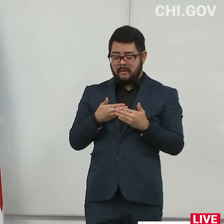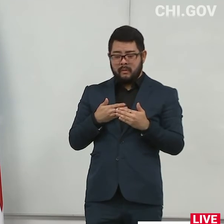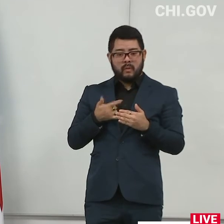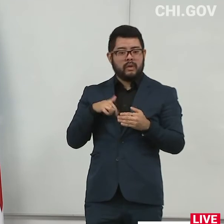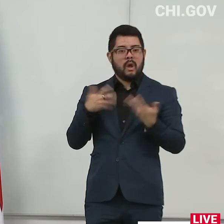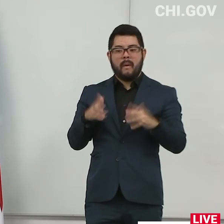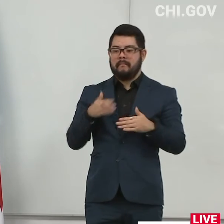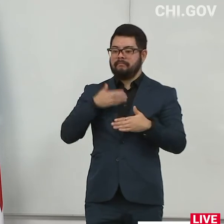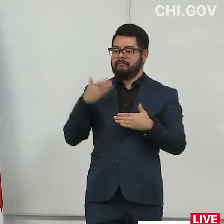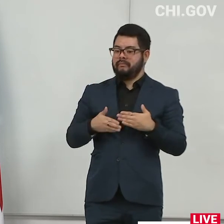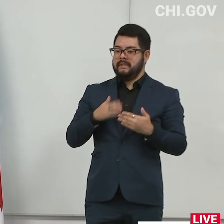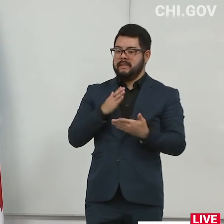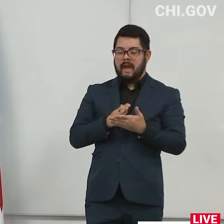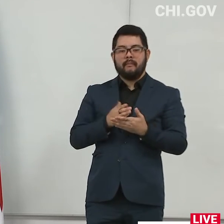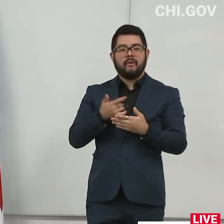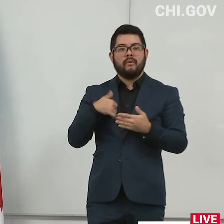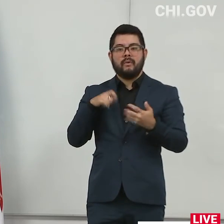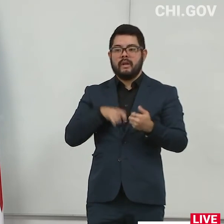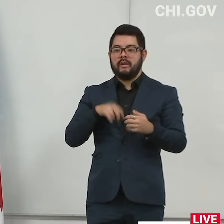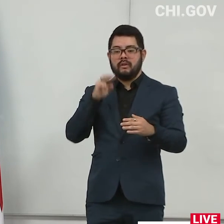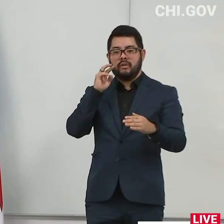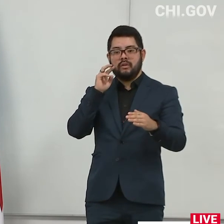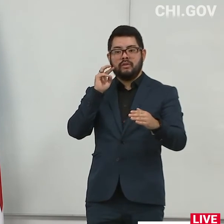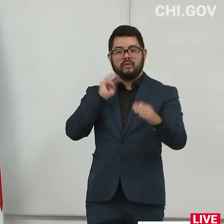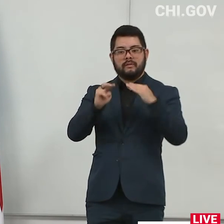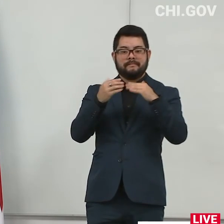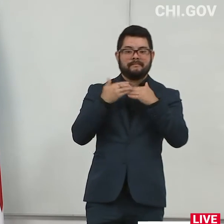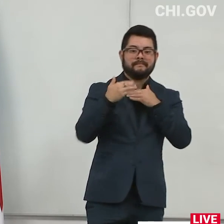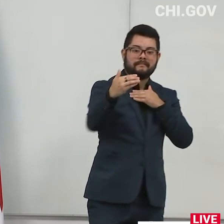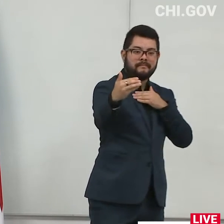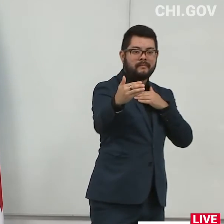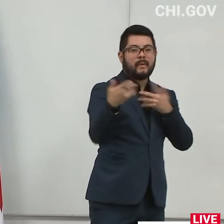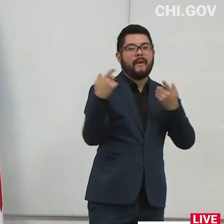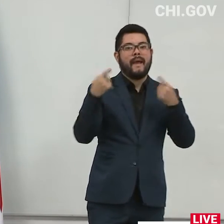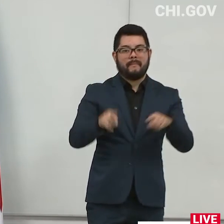in narrow snippets of days and weeks. Just have one follow-up.